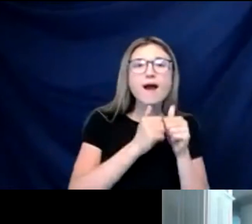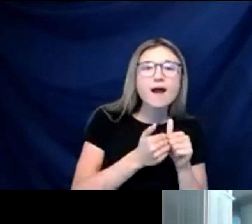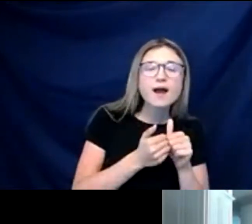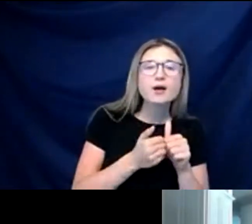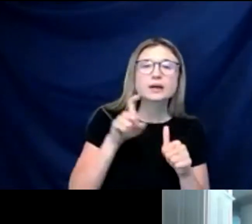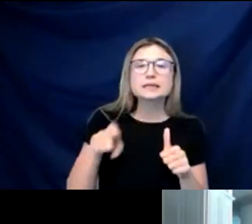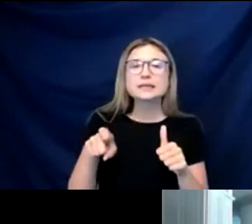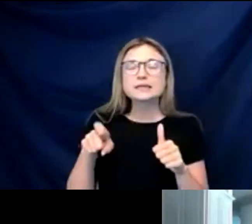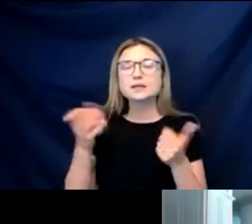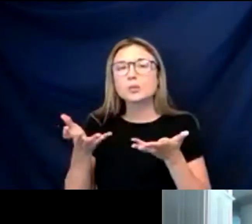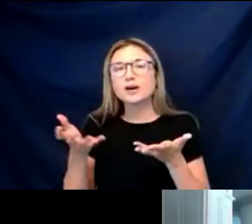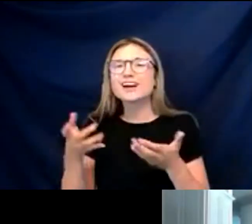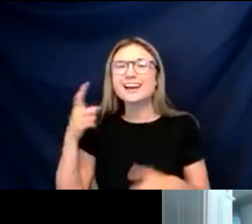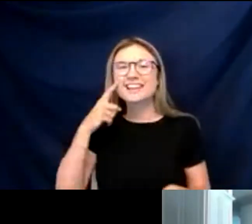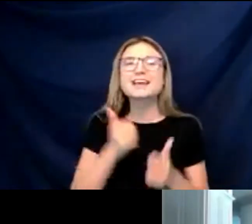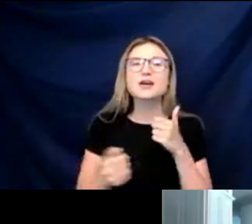realizes that we'd like to have that